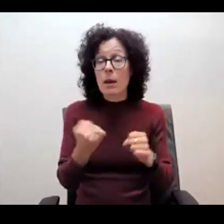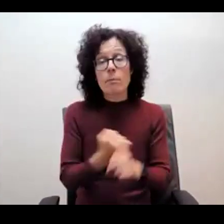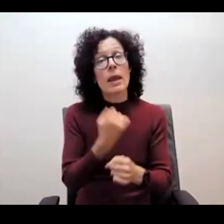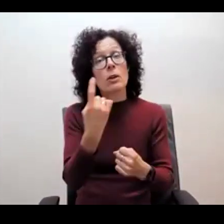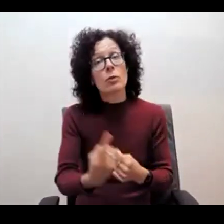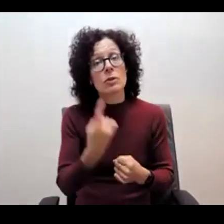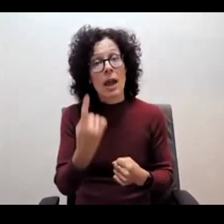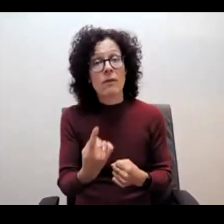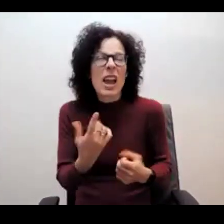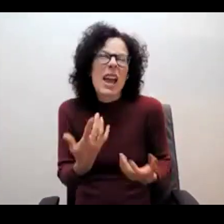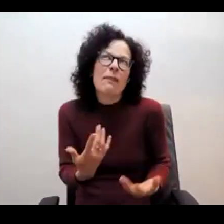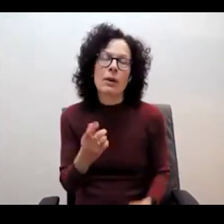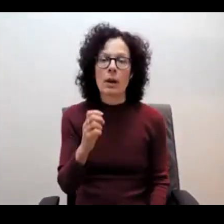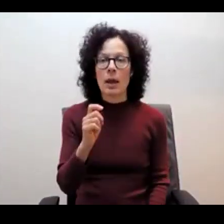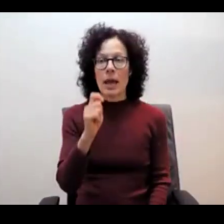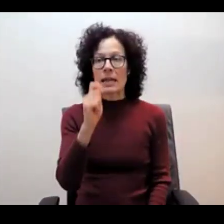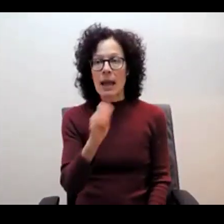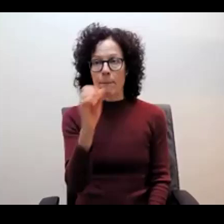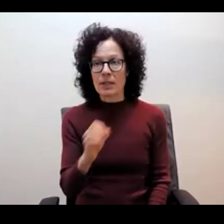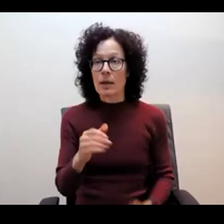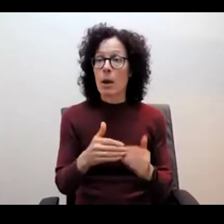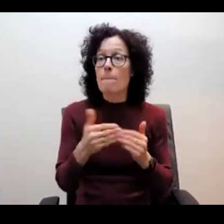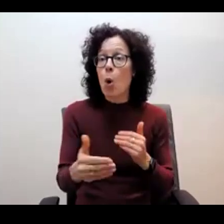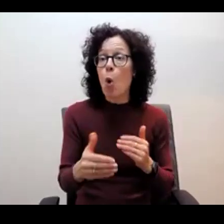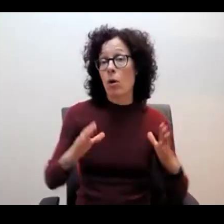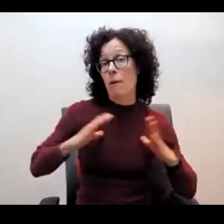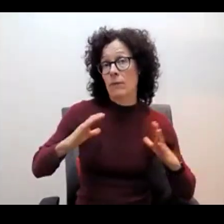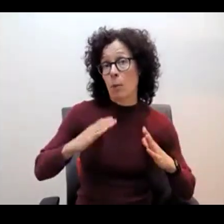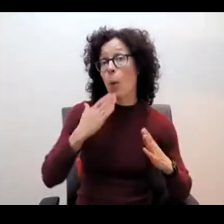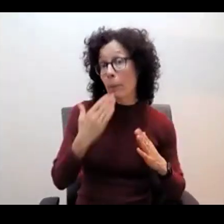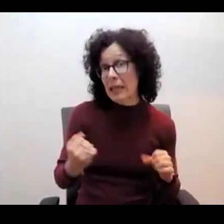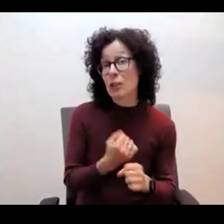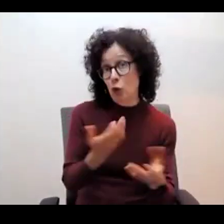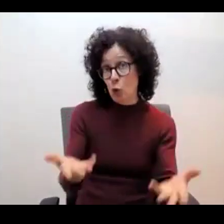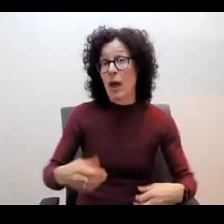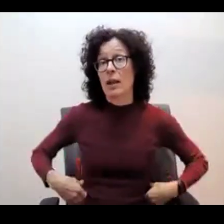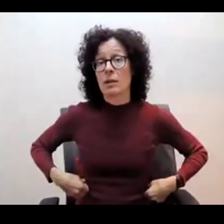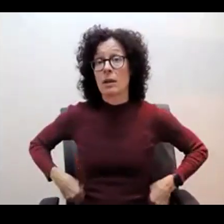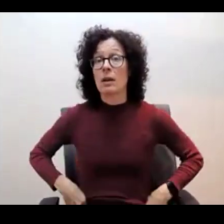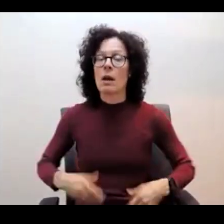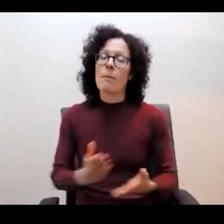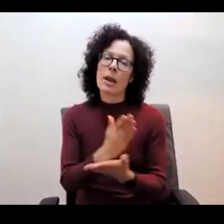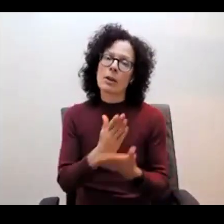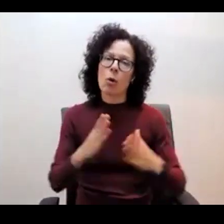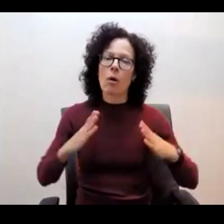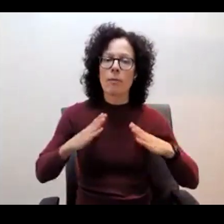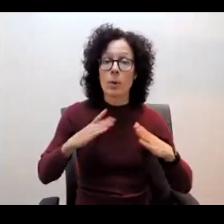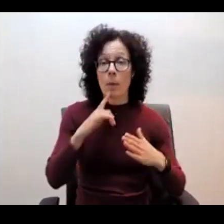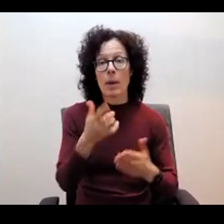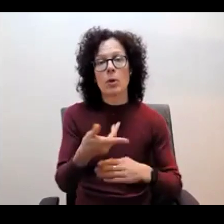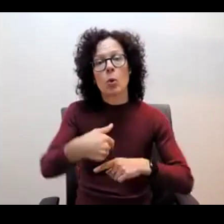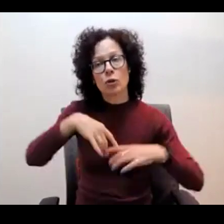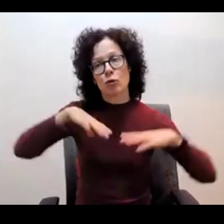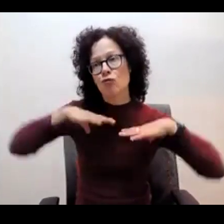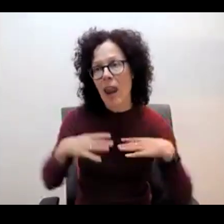even 10% more comfortable than you are, please do that. So maybe you'd like to sit back in